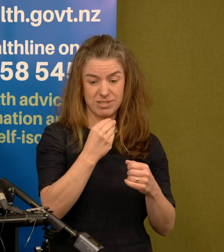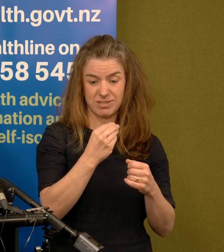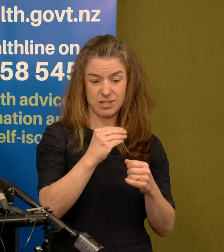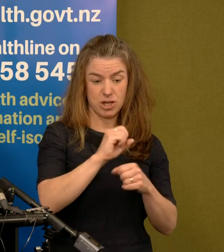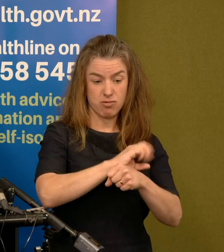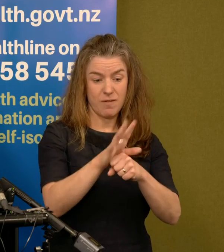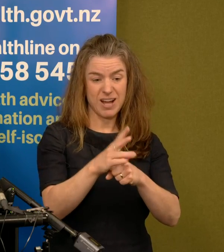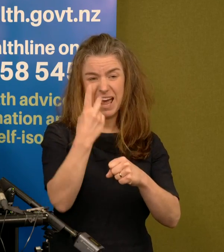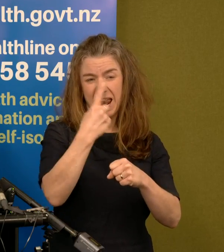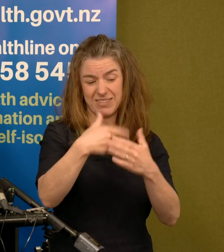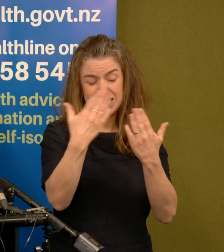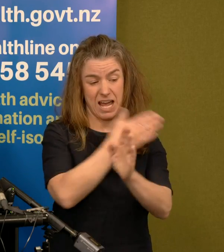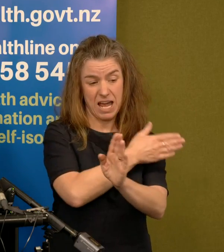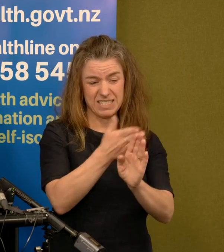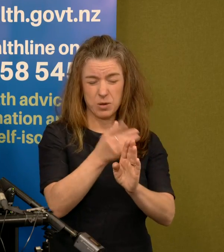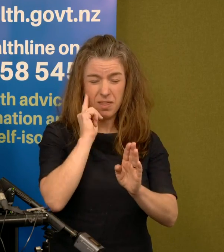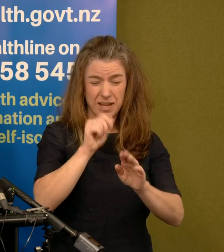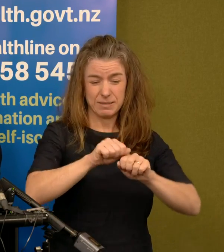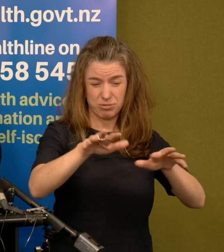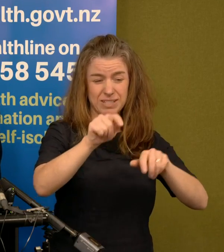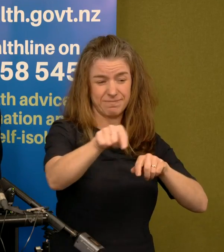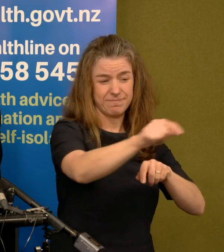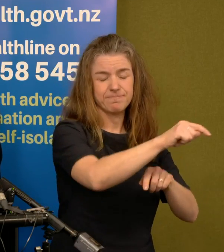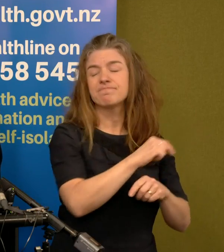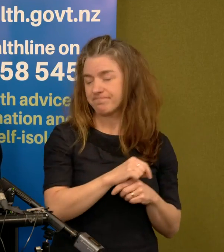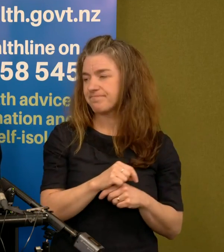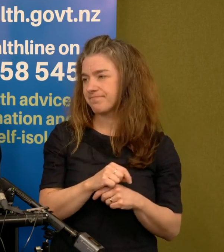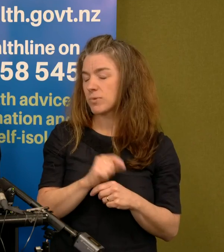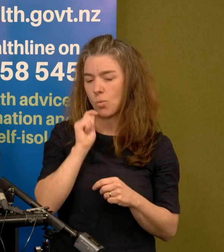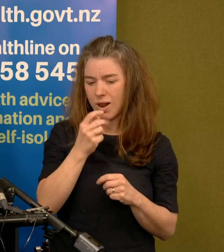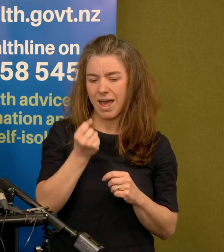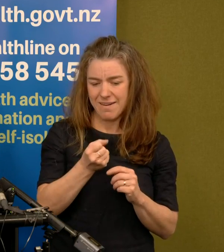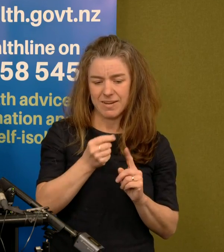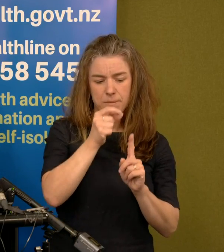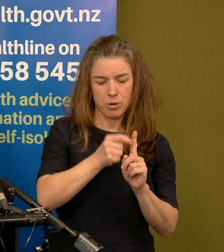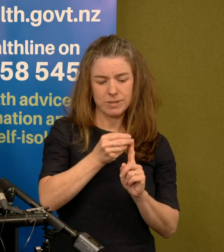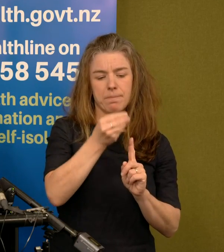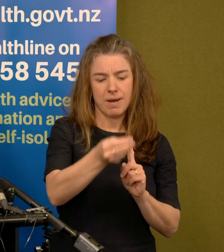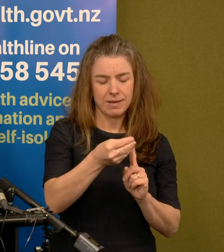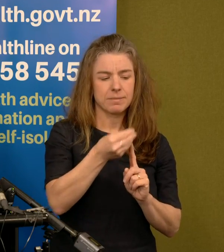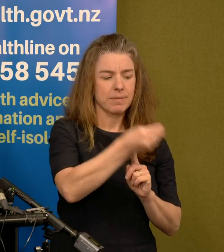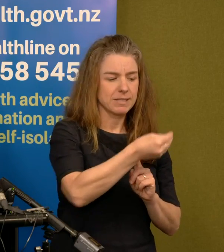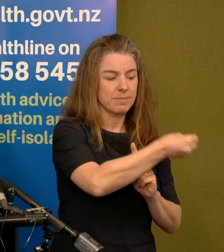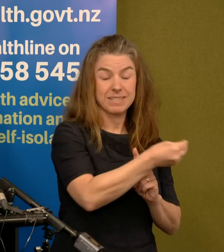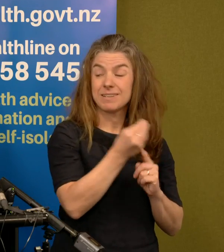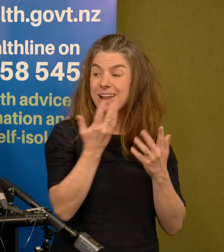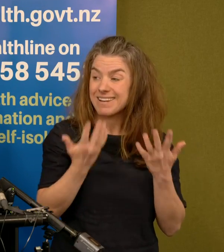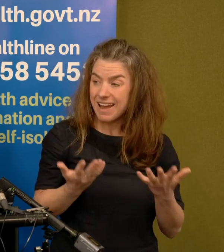days? Yes. Well, I anticipate that we will get person-to-person transmission in New Zealand. What we're doing now is